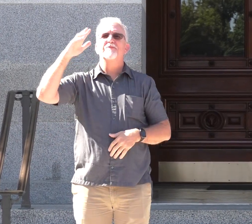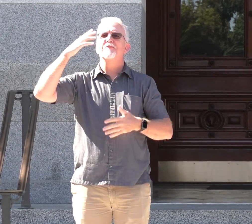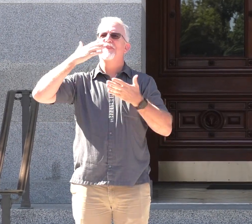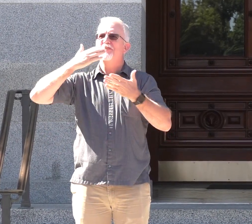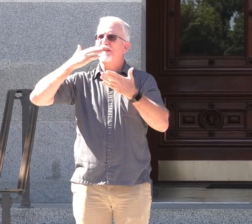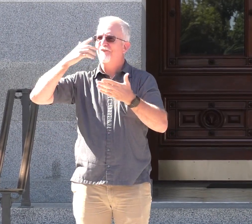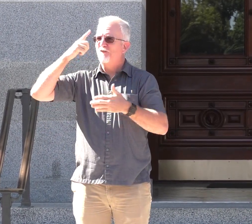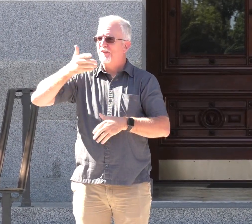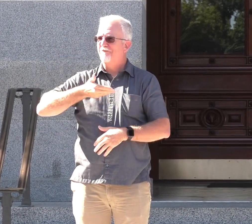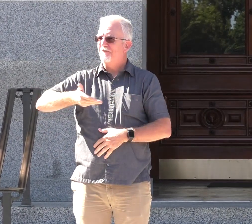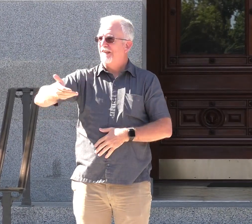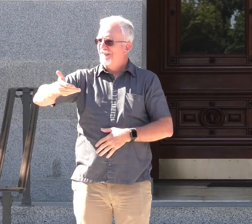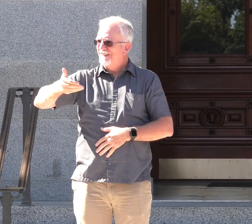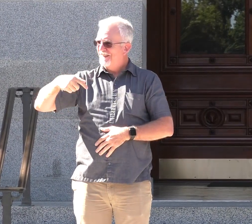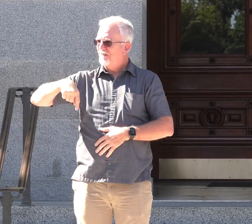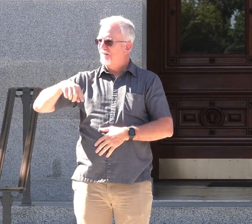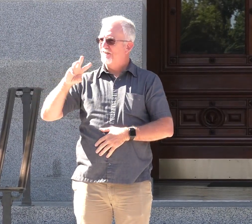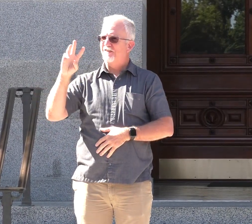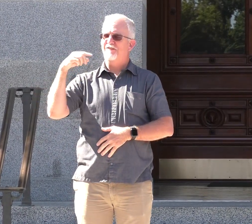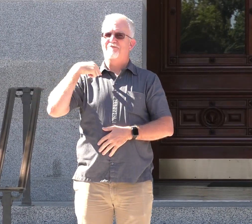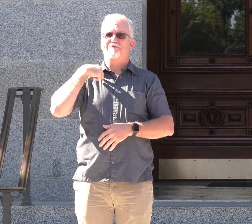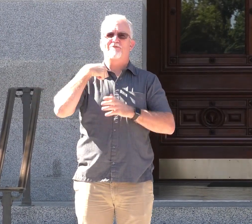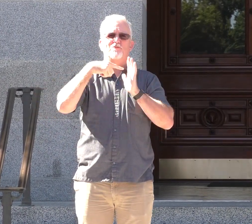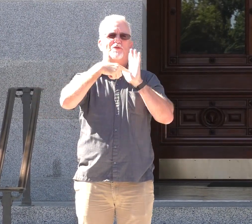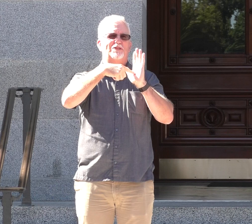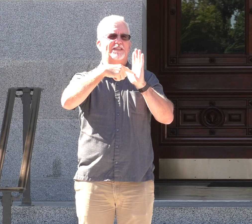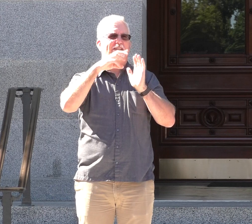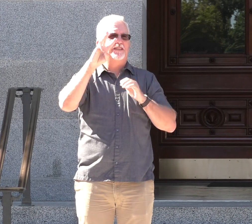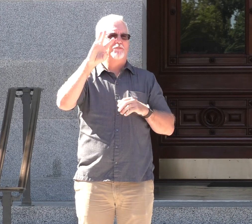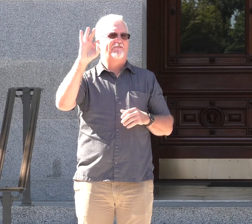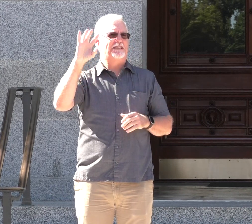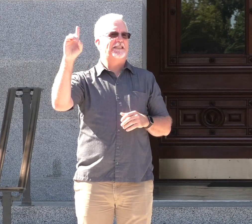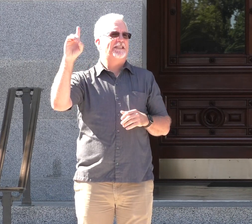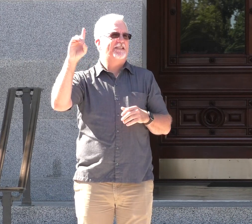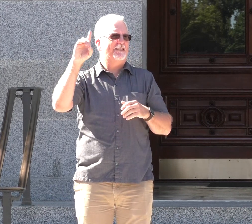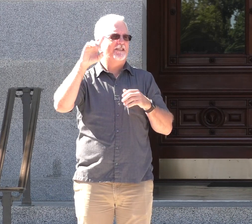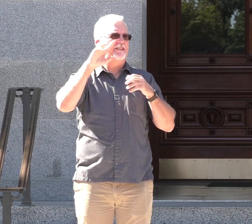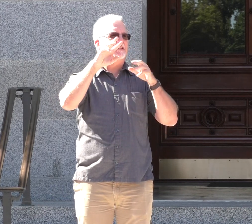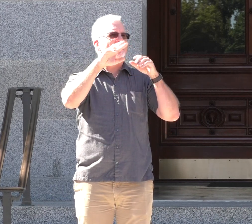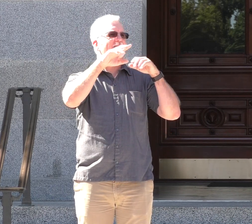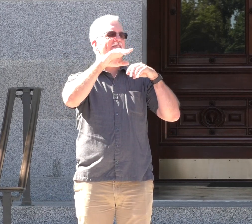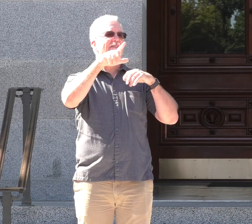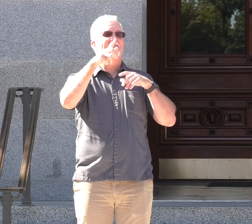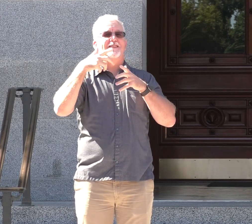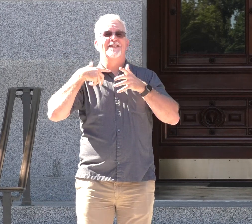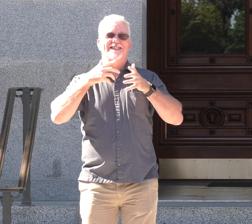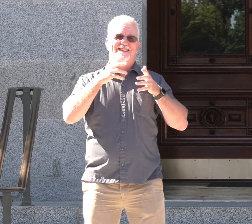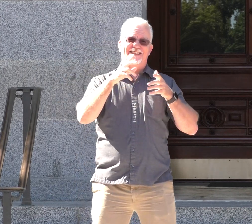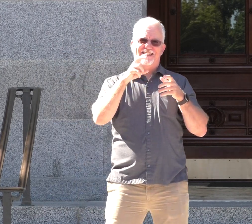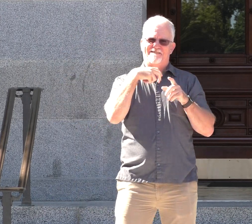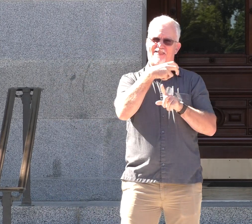see. Thank you so much for inviting me here today. I'm representing the World Federation for the Deaf.